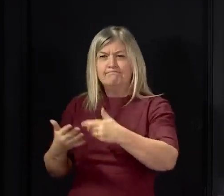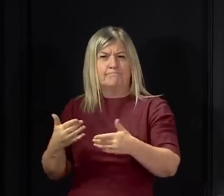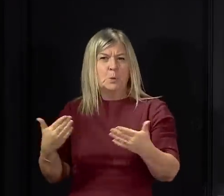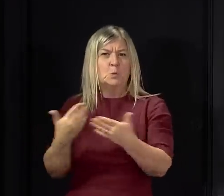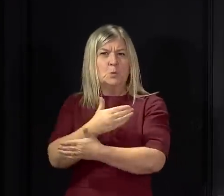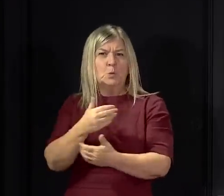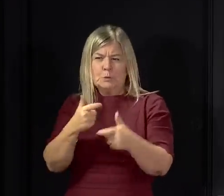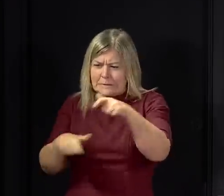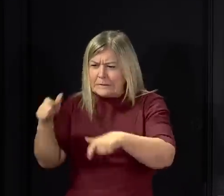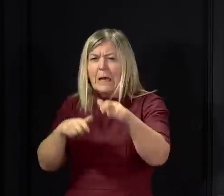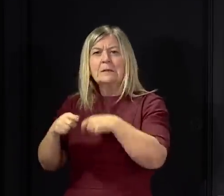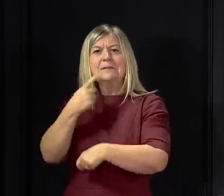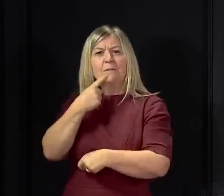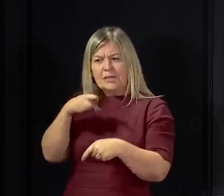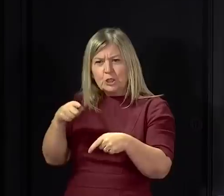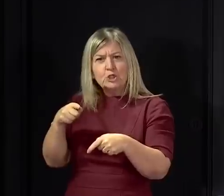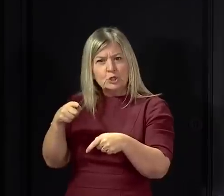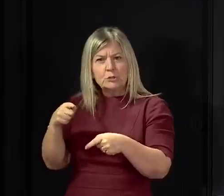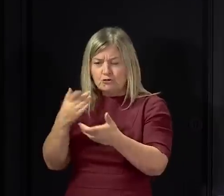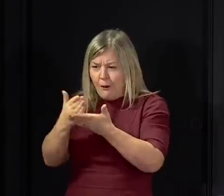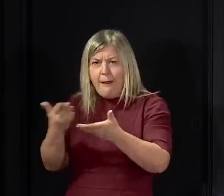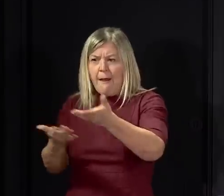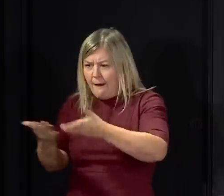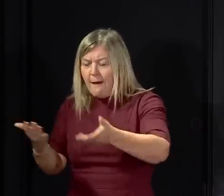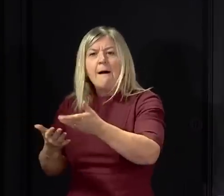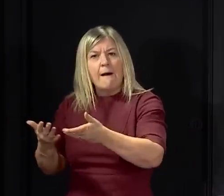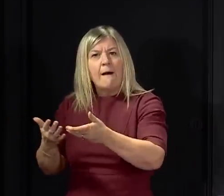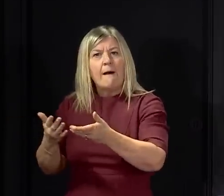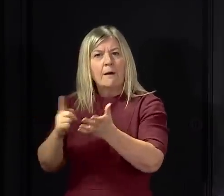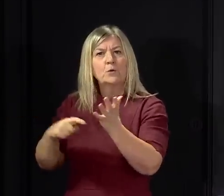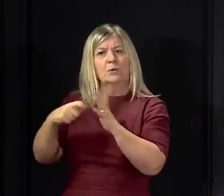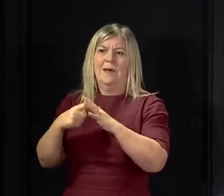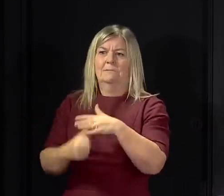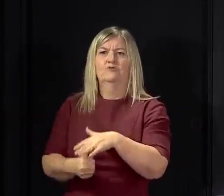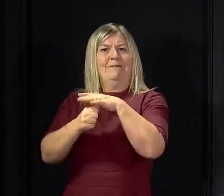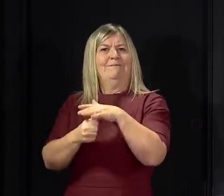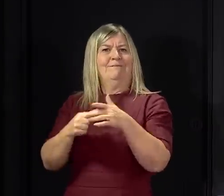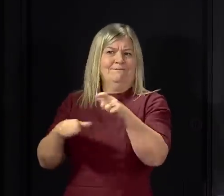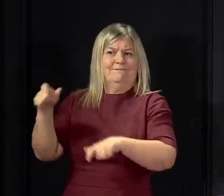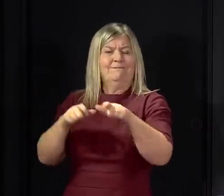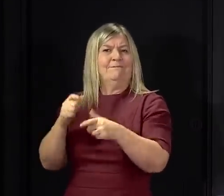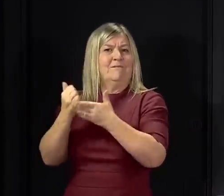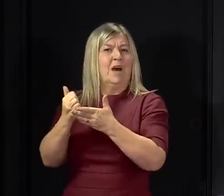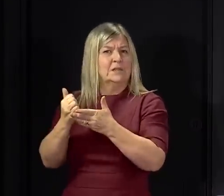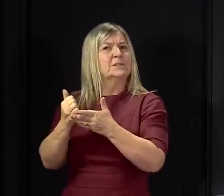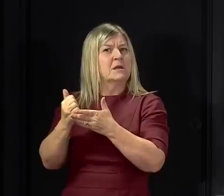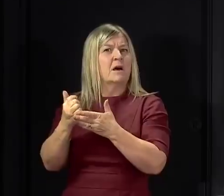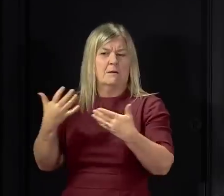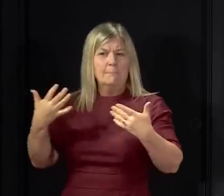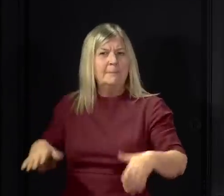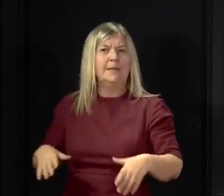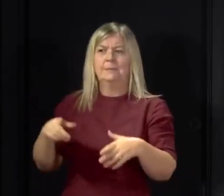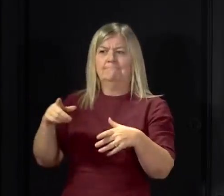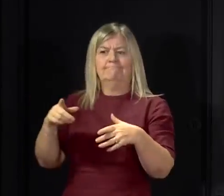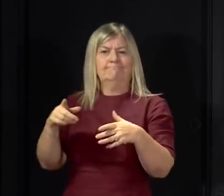scientific briefing on the impact of this new strain. The UK Chief Scientific Advisor updated a 4 nations meeting that